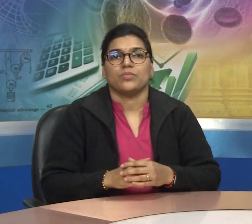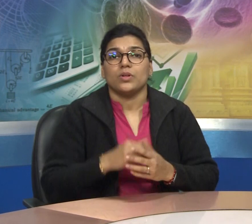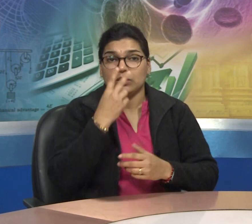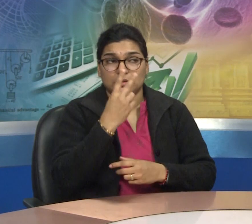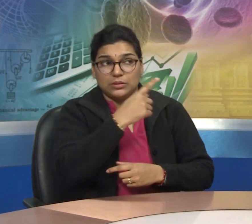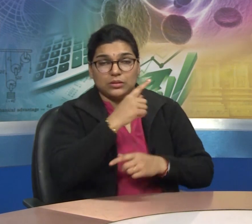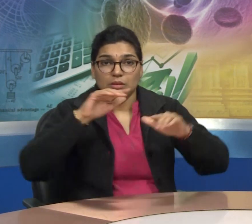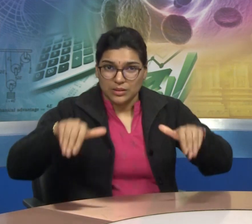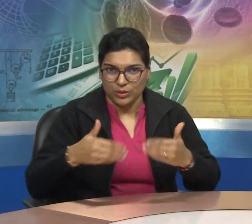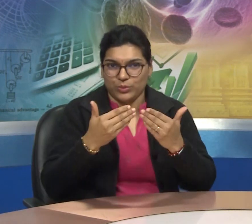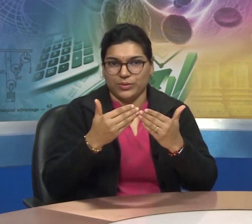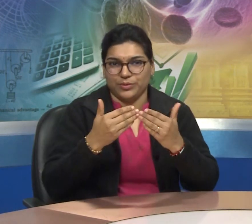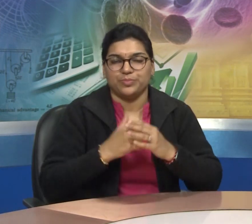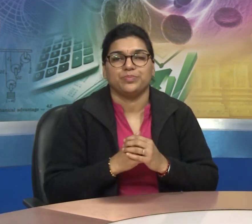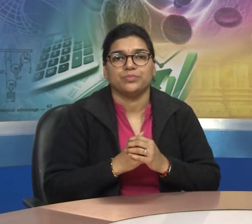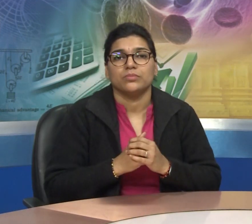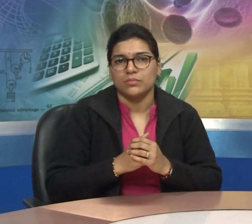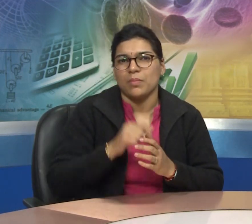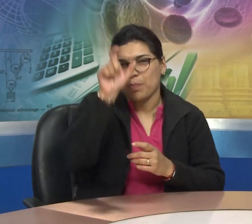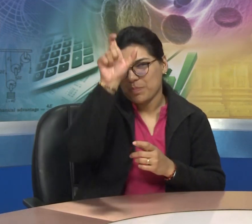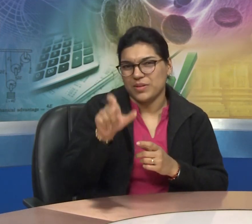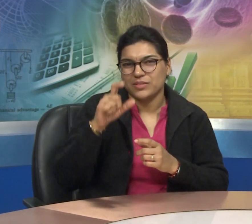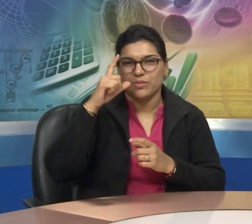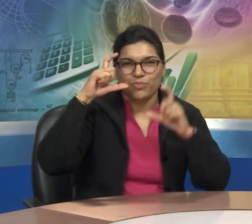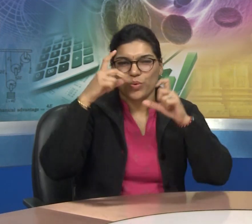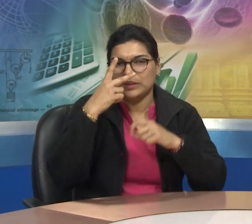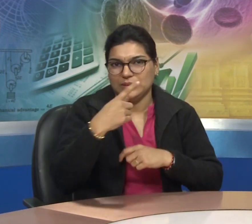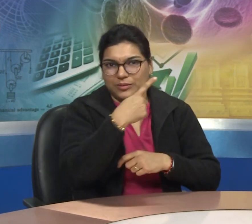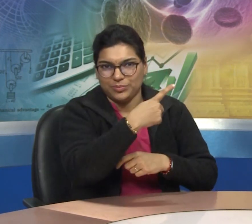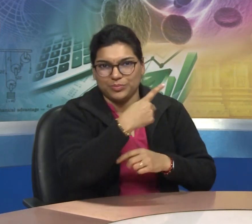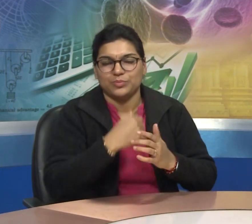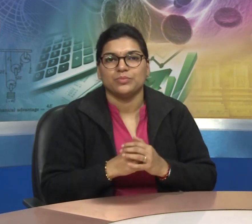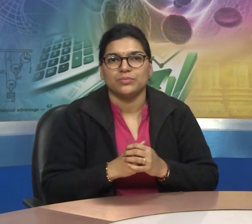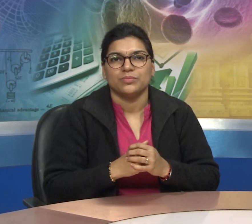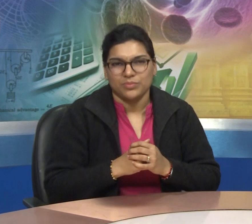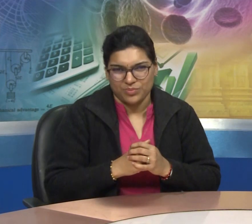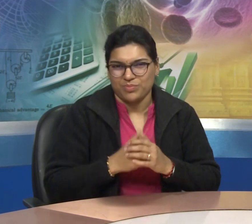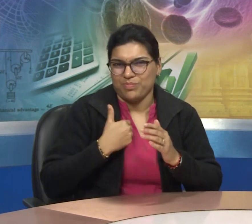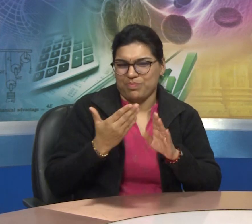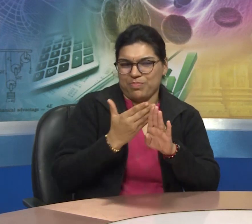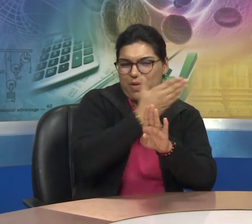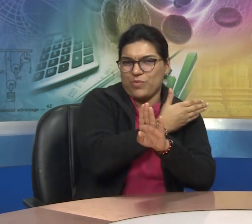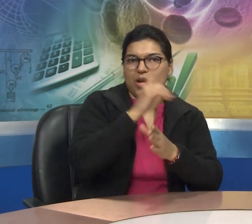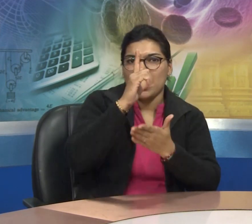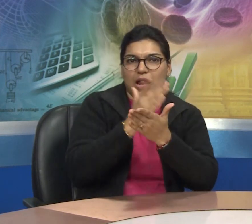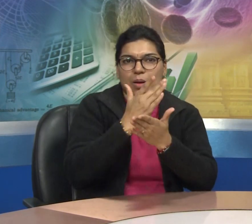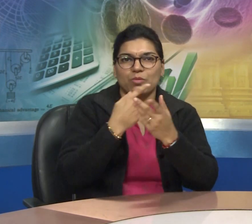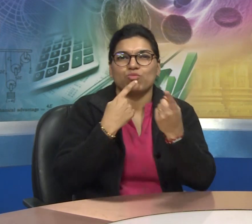You can see the image and also introduction is written on screen.